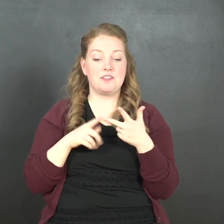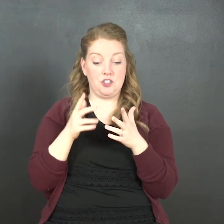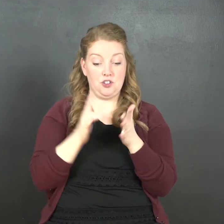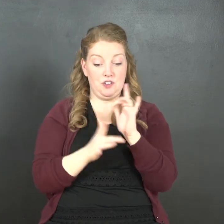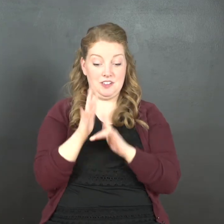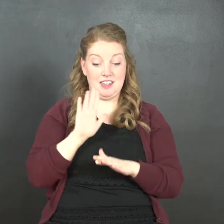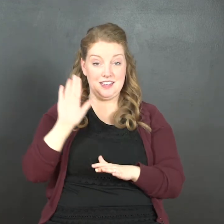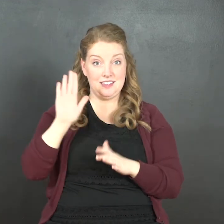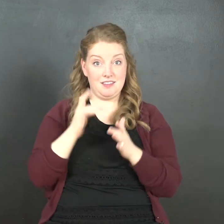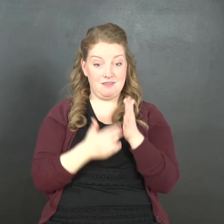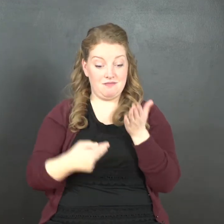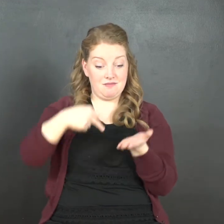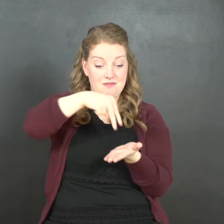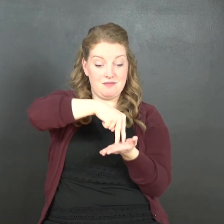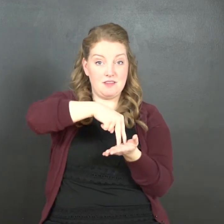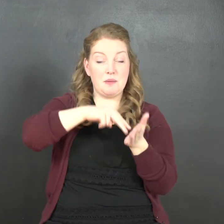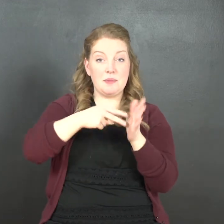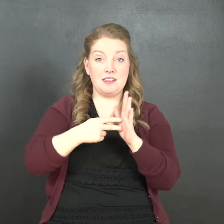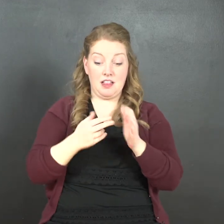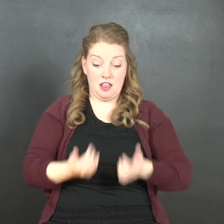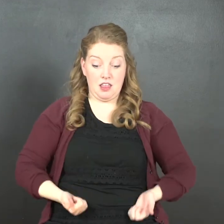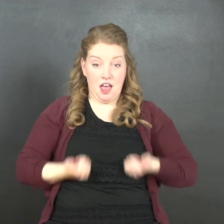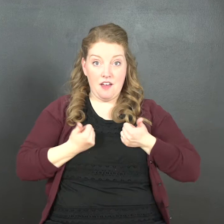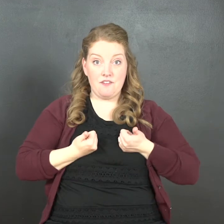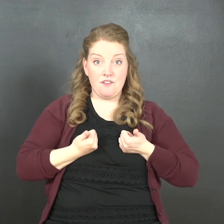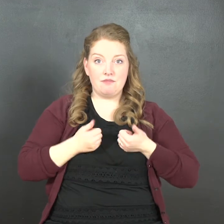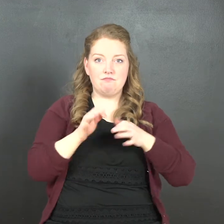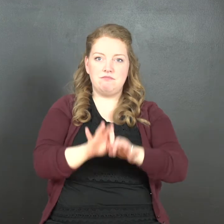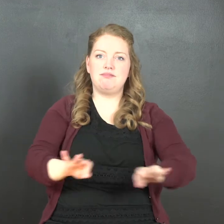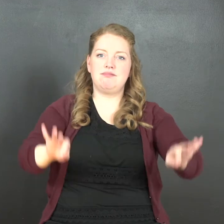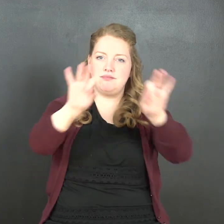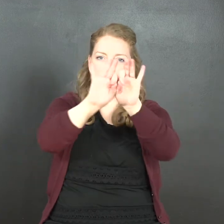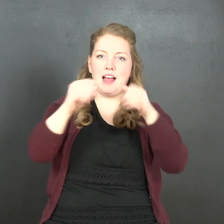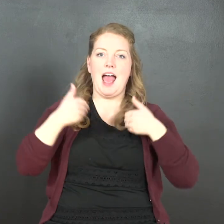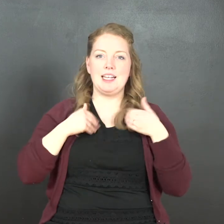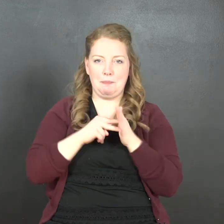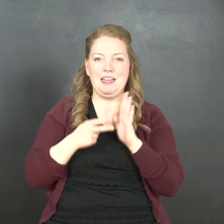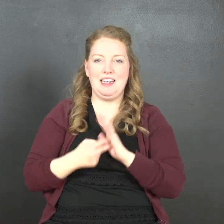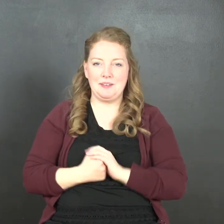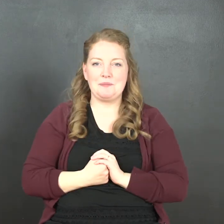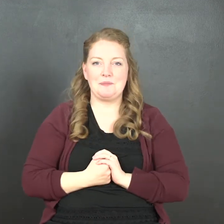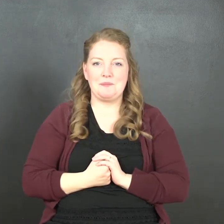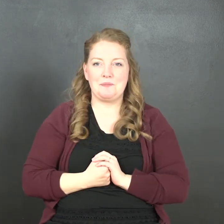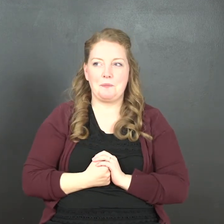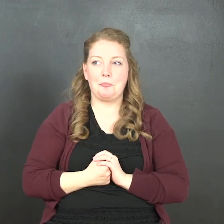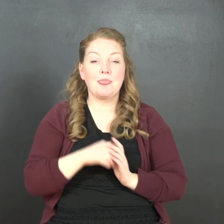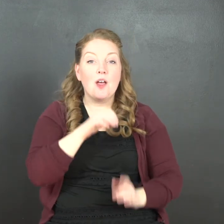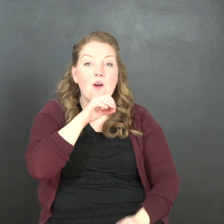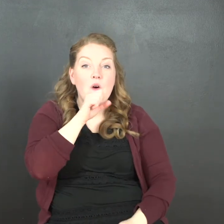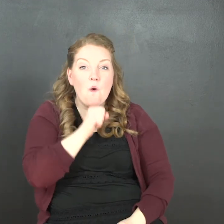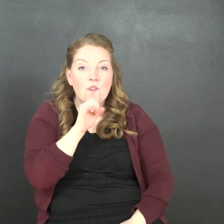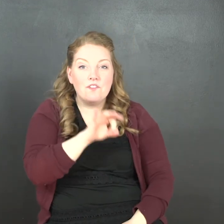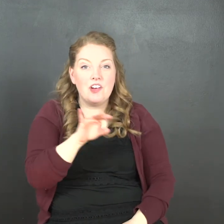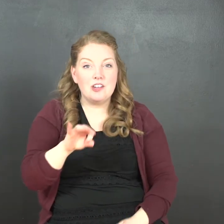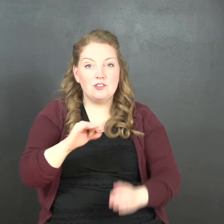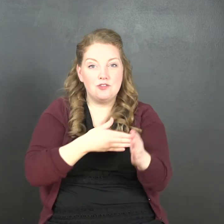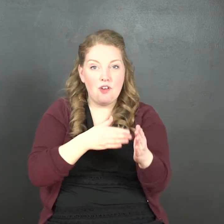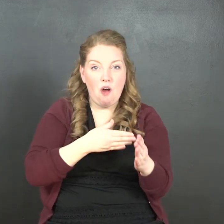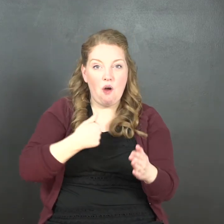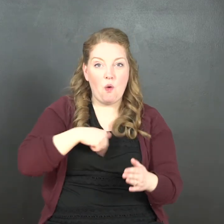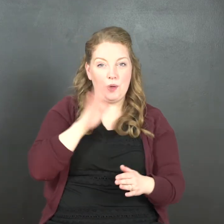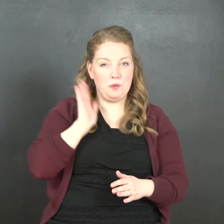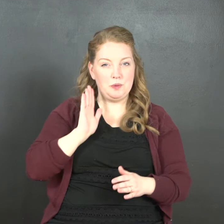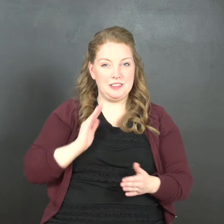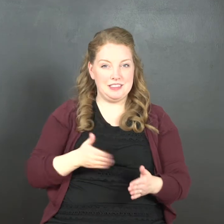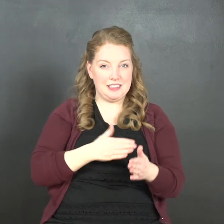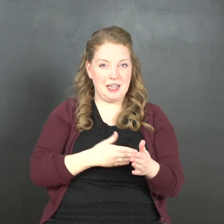and I'll be finished. The resurrection of Jesus lets me know that life has meaning. There's an old song that I